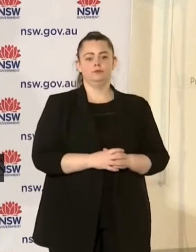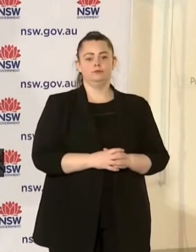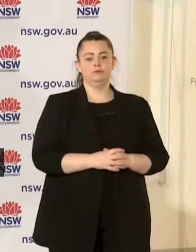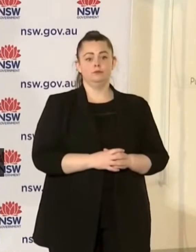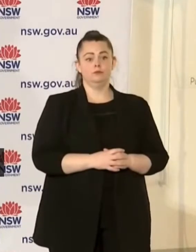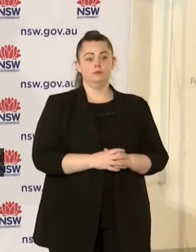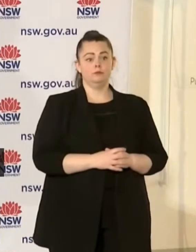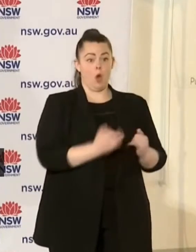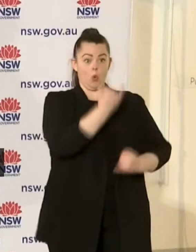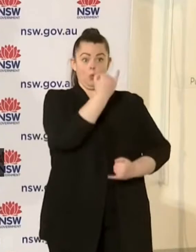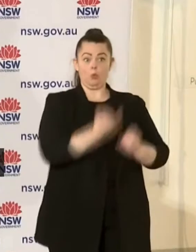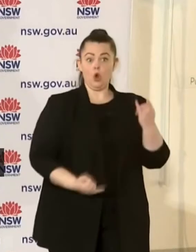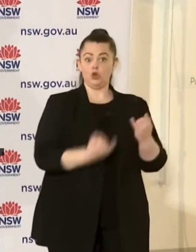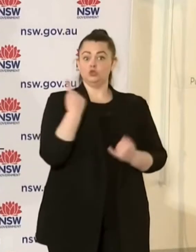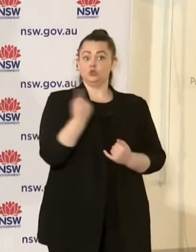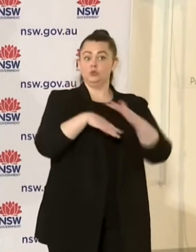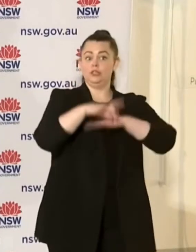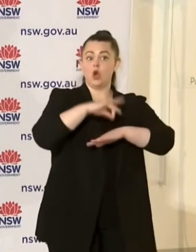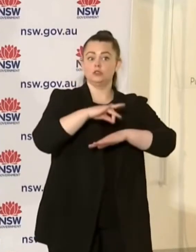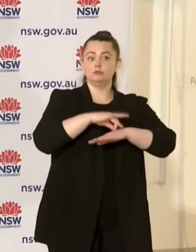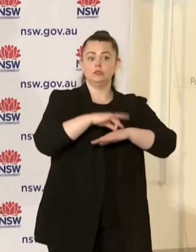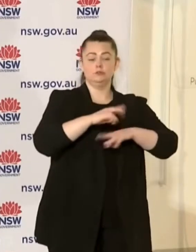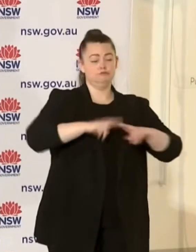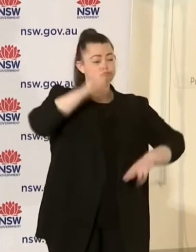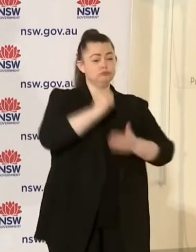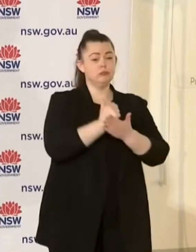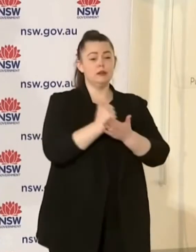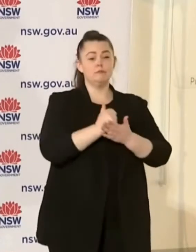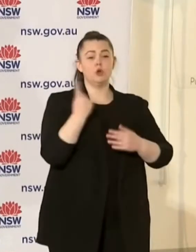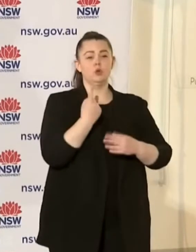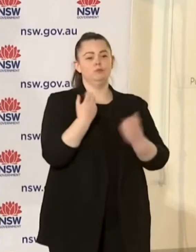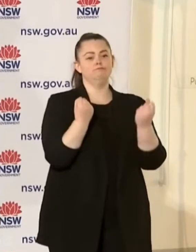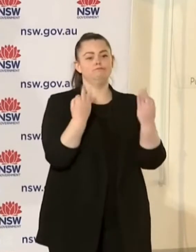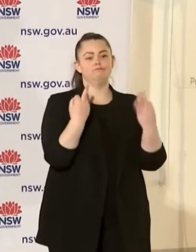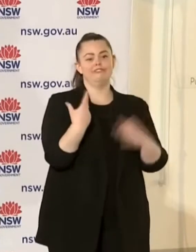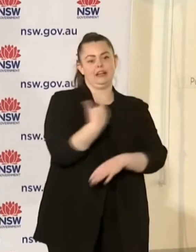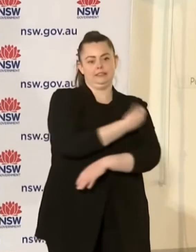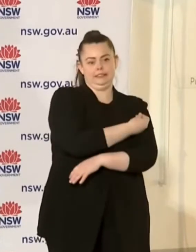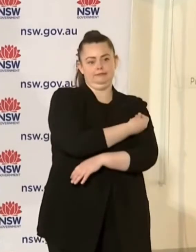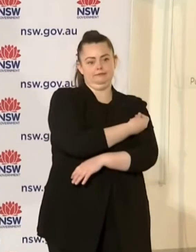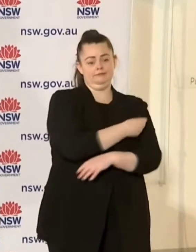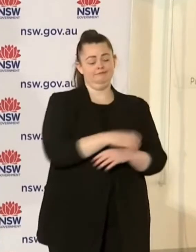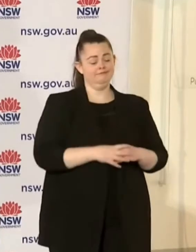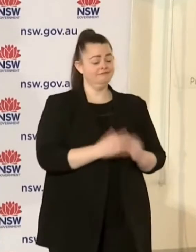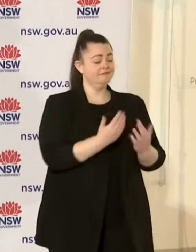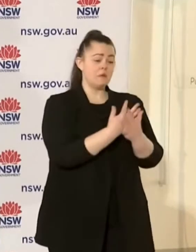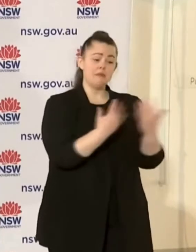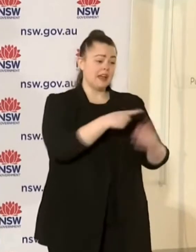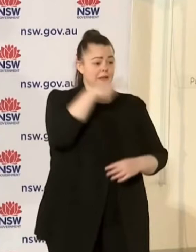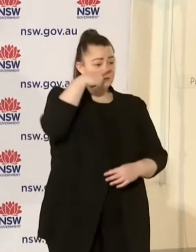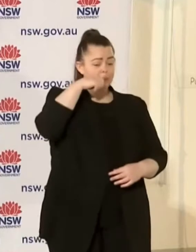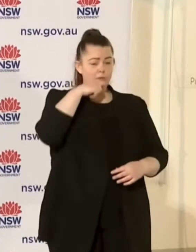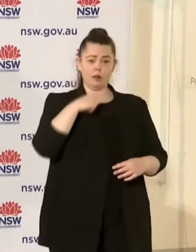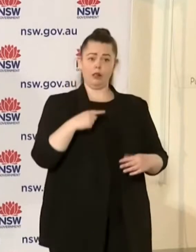it's awful to see these patients in this condition. Often the people we are retrieving are young, they're previously